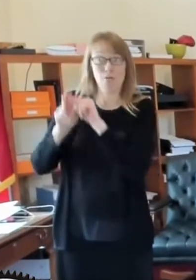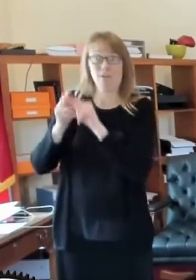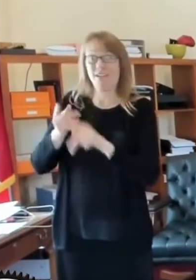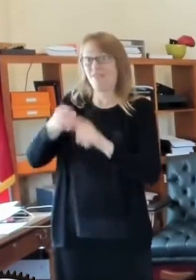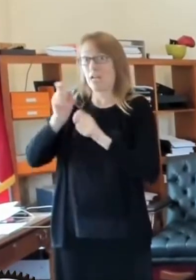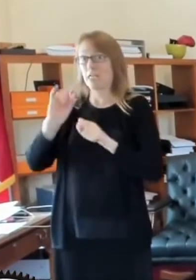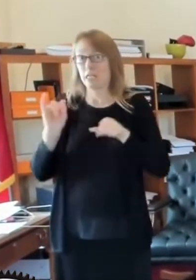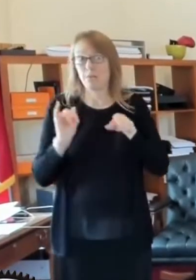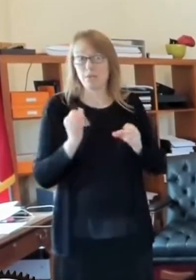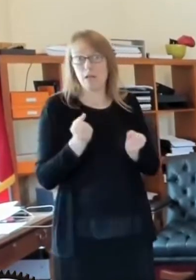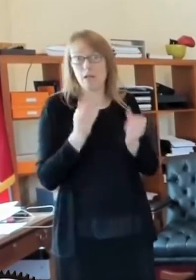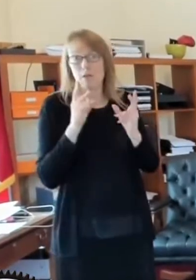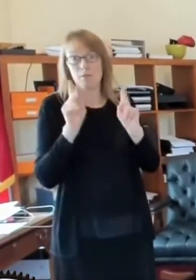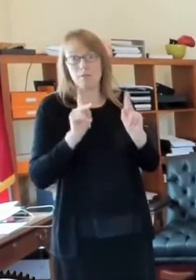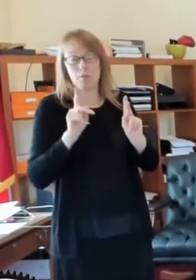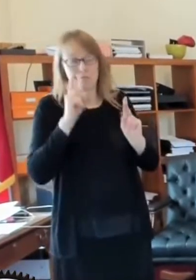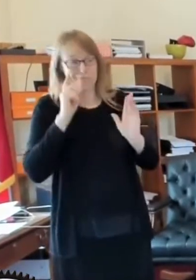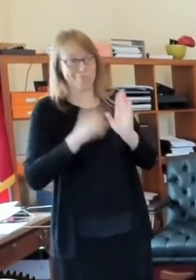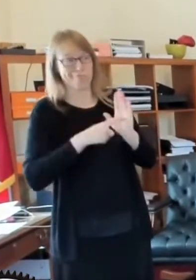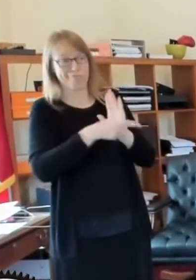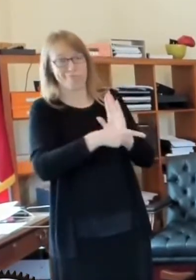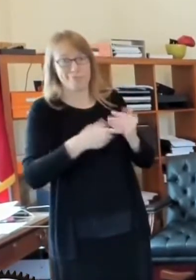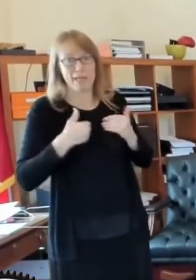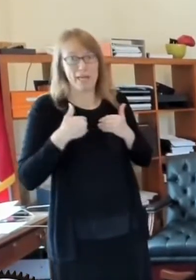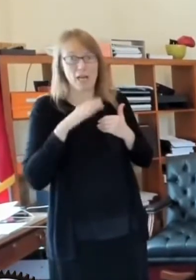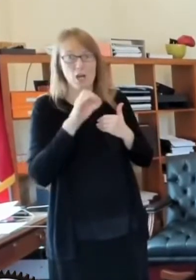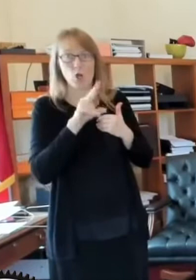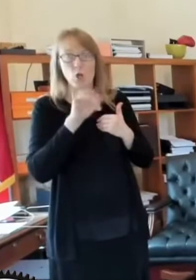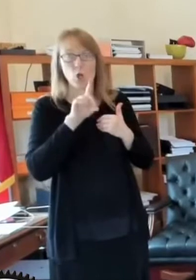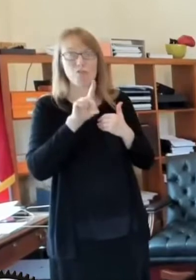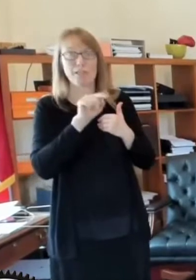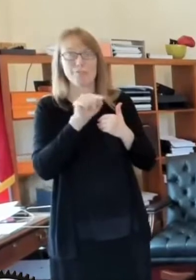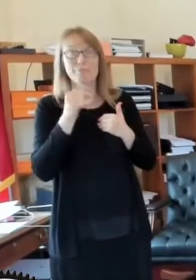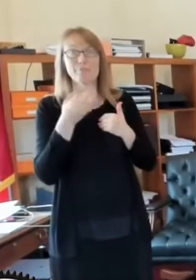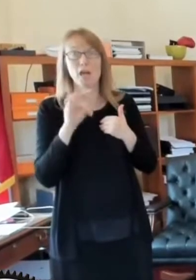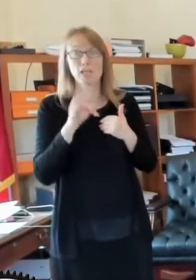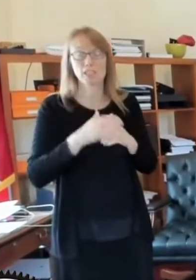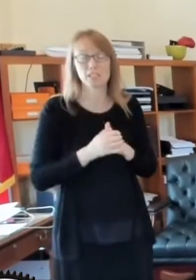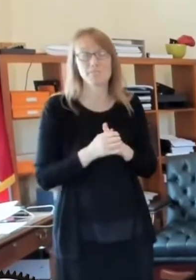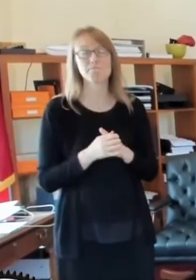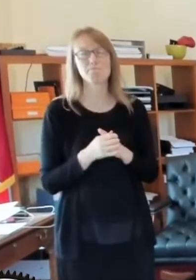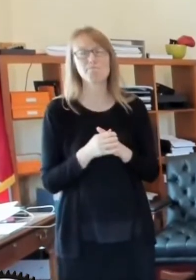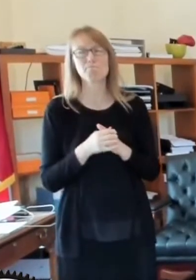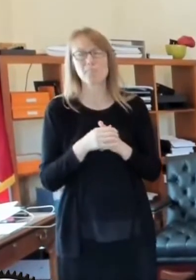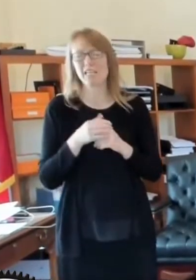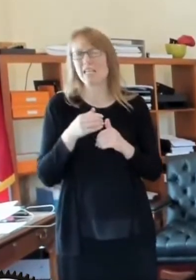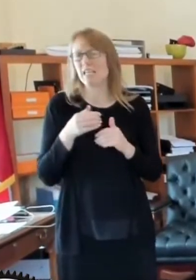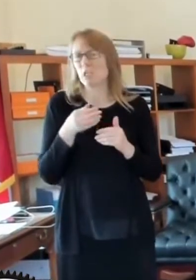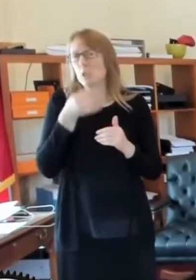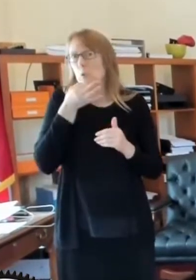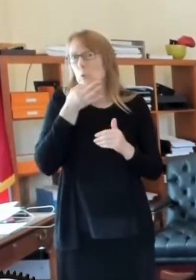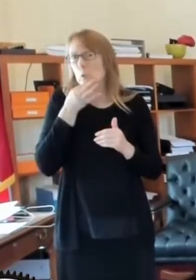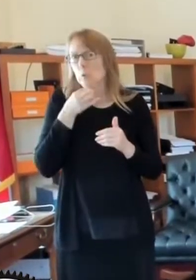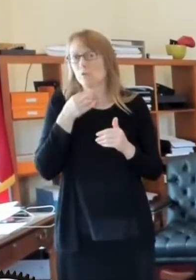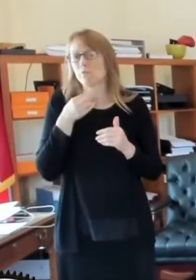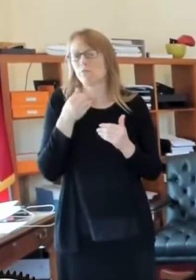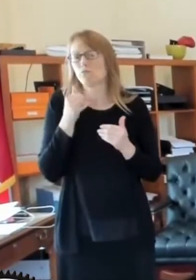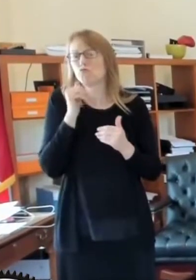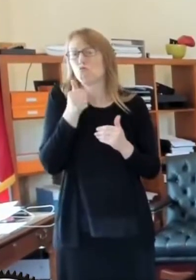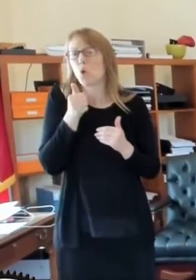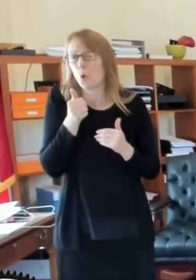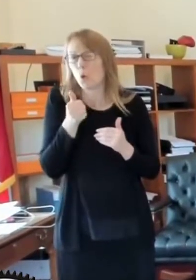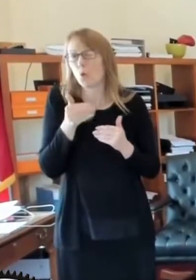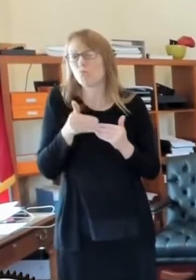will be meeting here today and tomorrow to figure out if we need to take any steps to pull